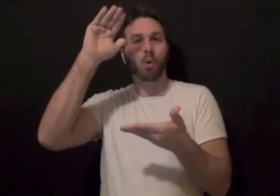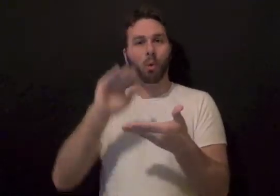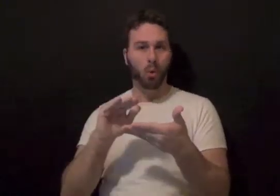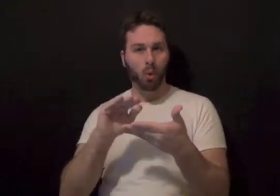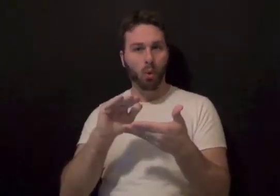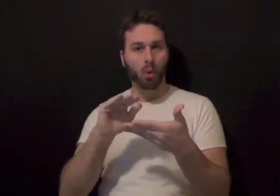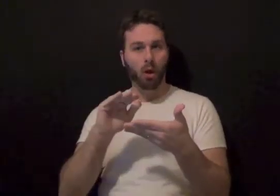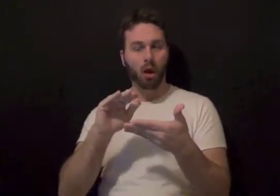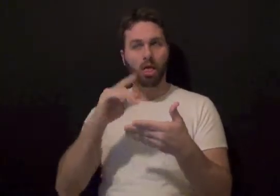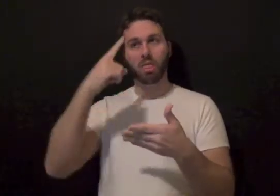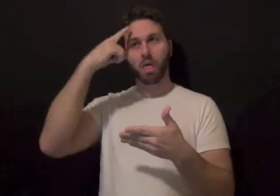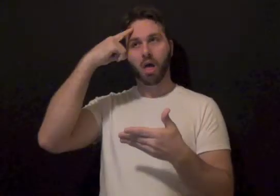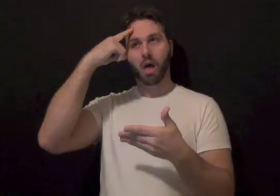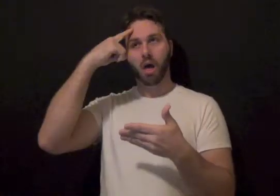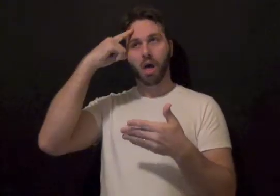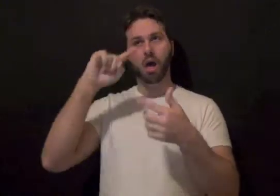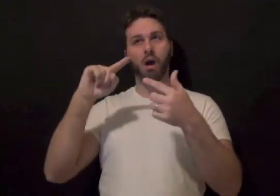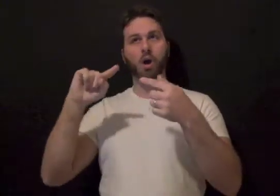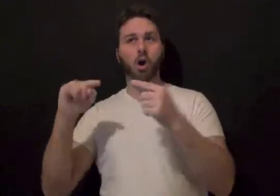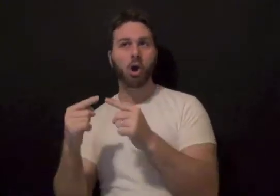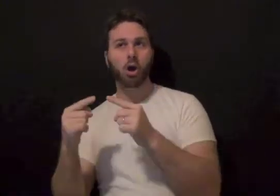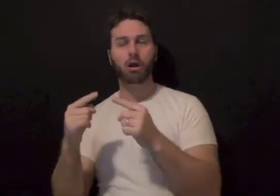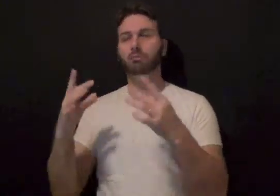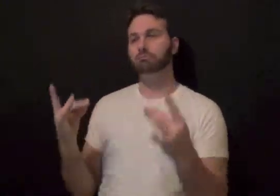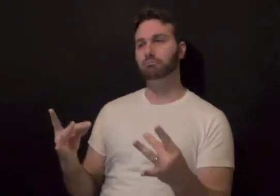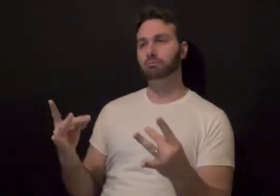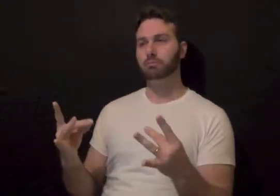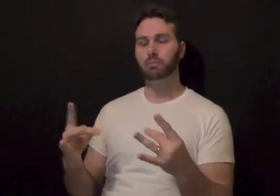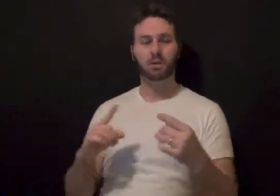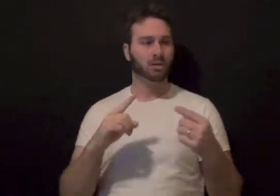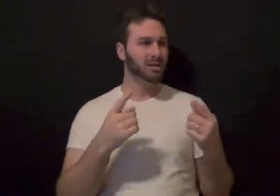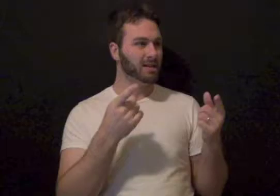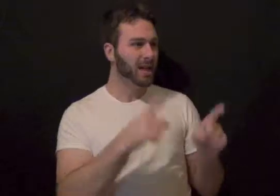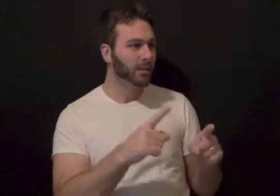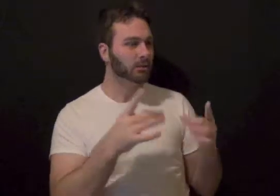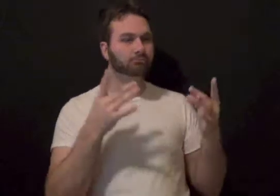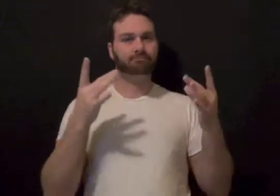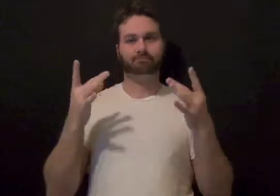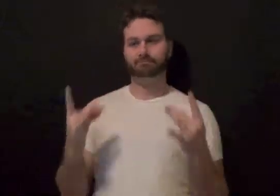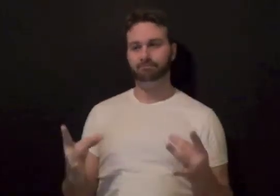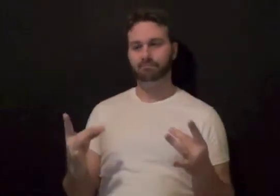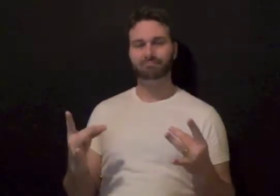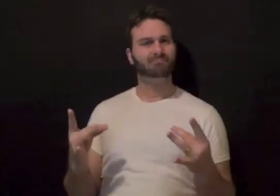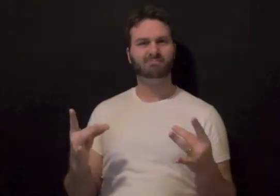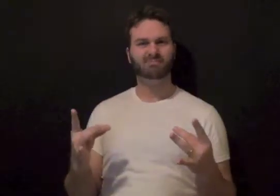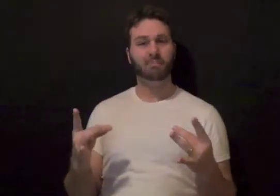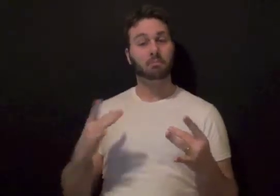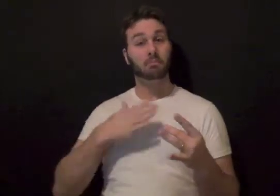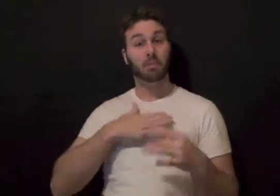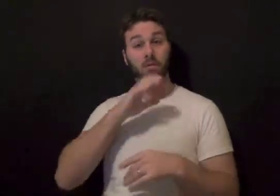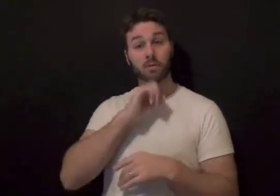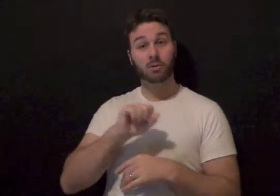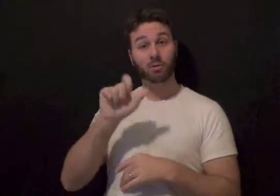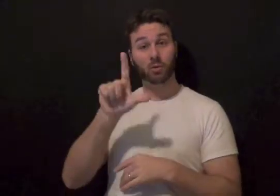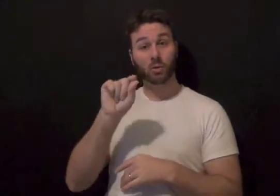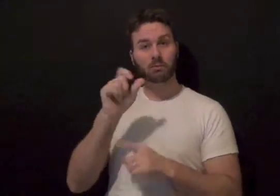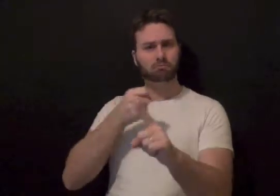in my life in quite quick succession. Really serious things, which just flipped my life upside down, and all of a sudden